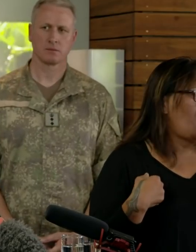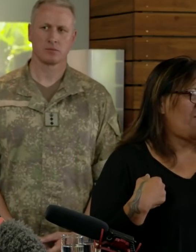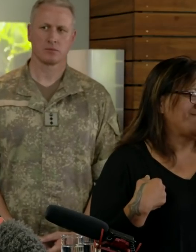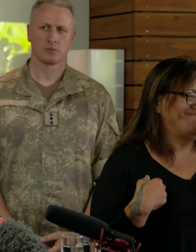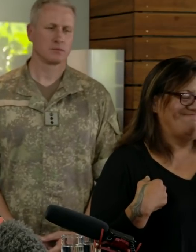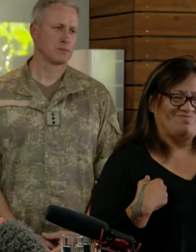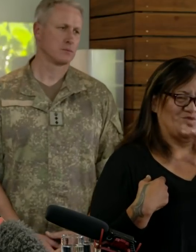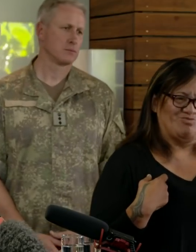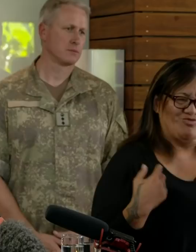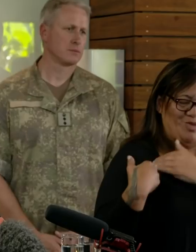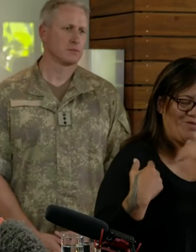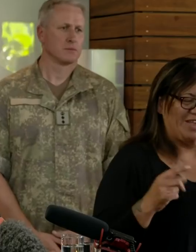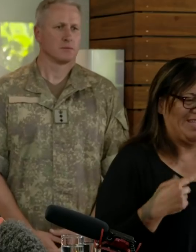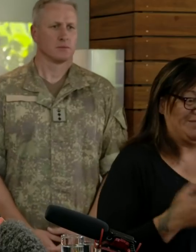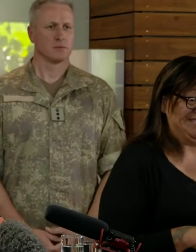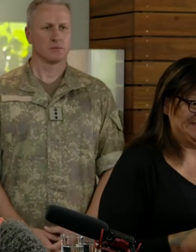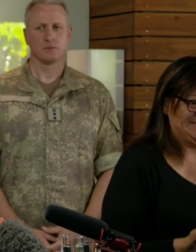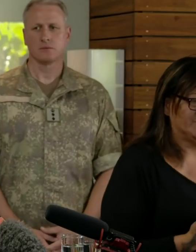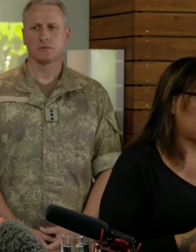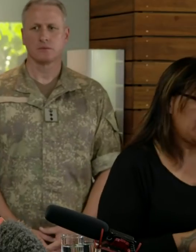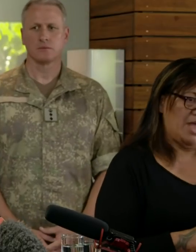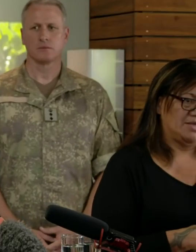a solid answer. But